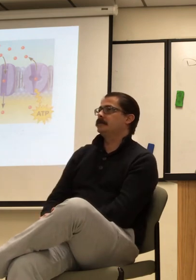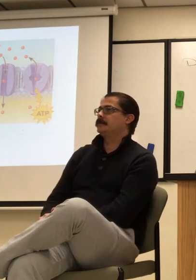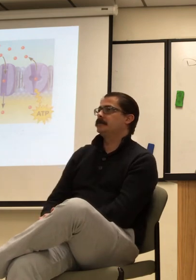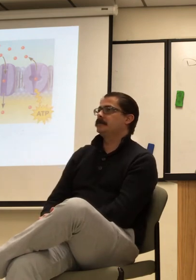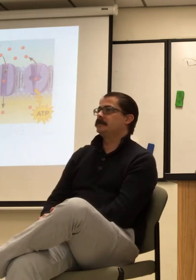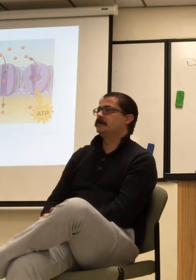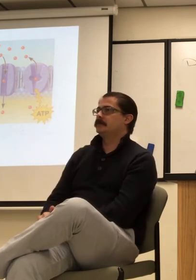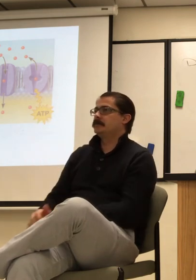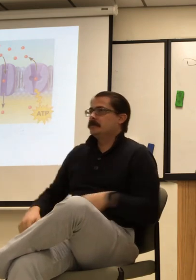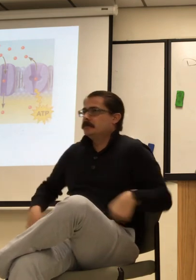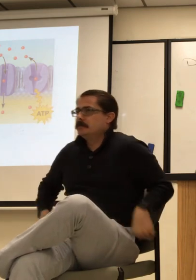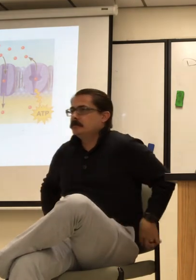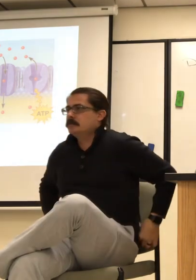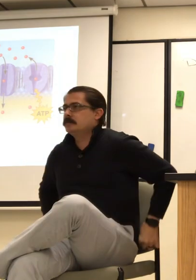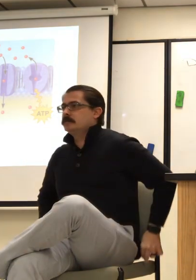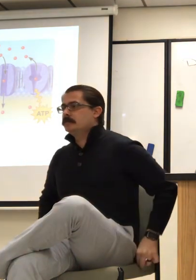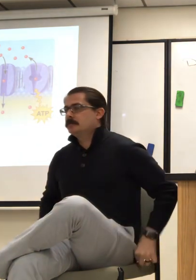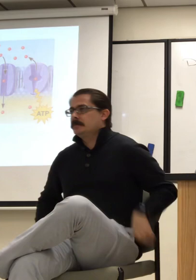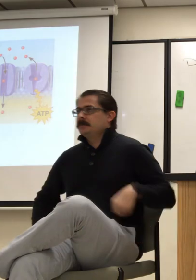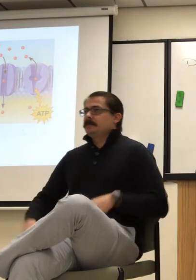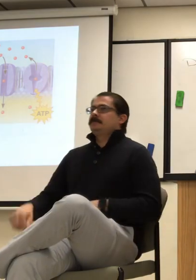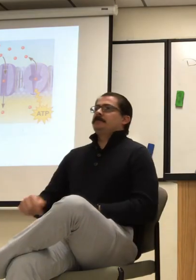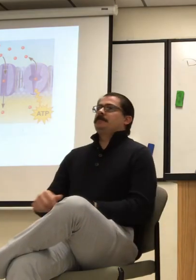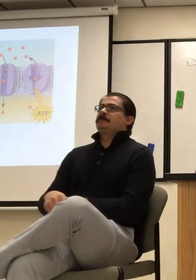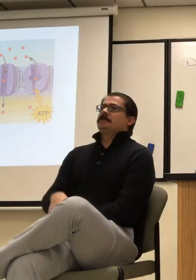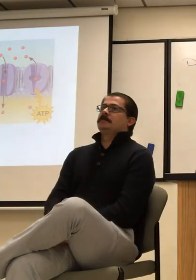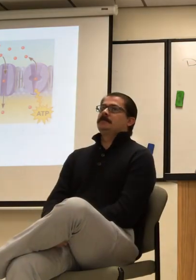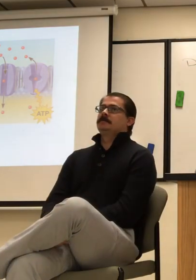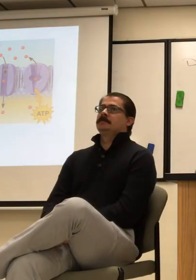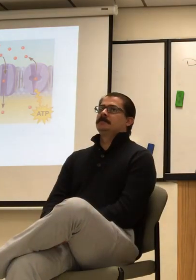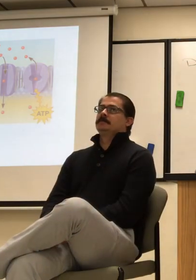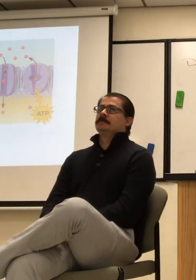Lipids can pass.